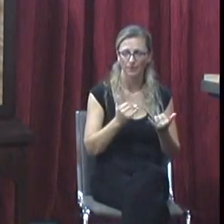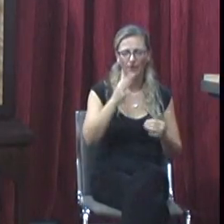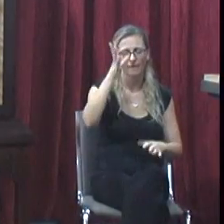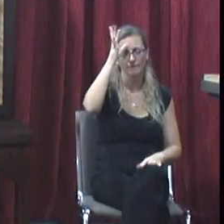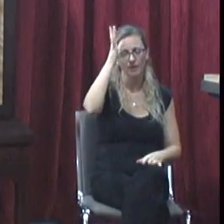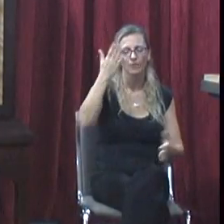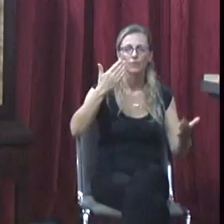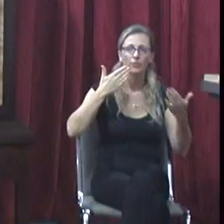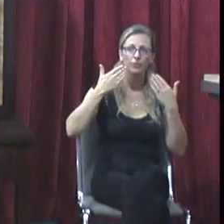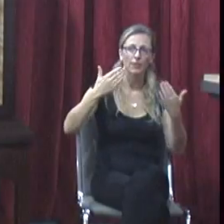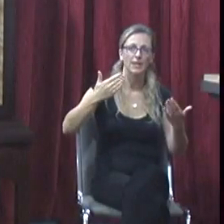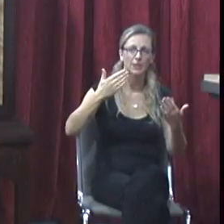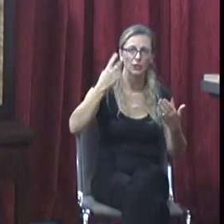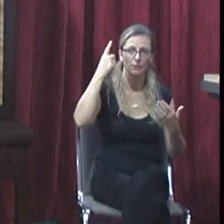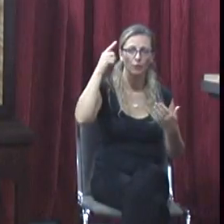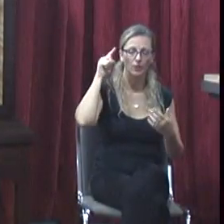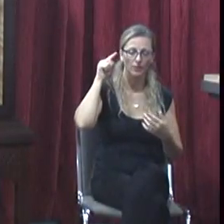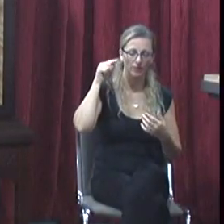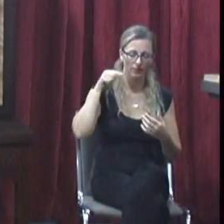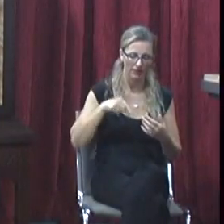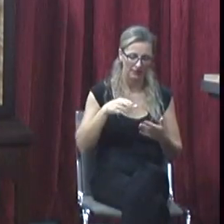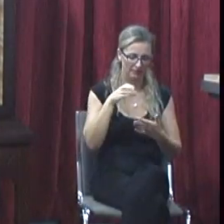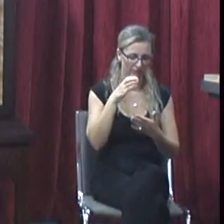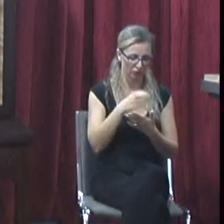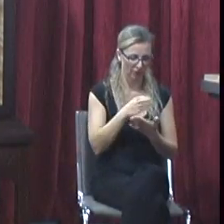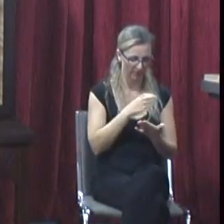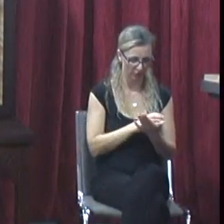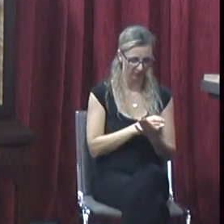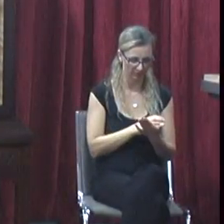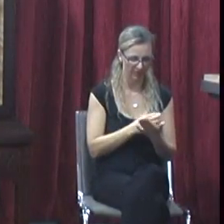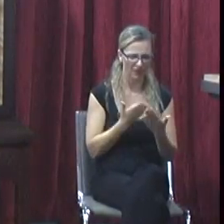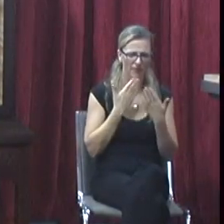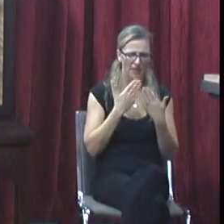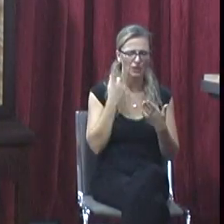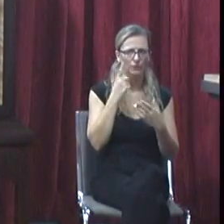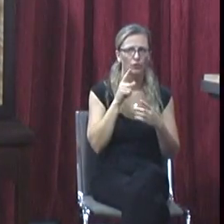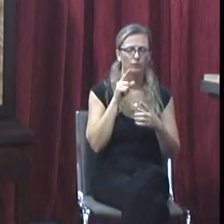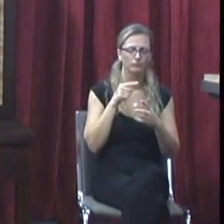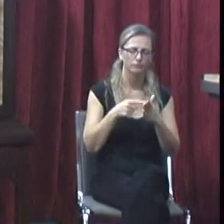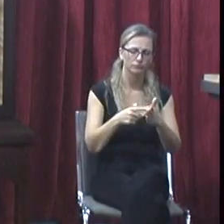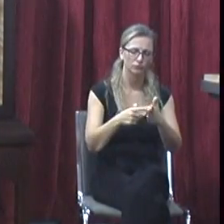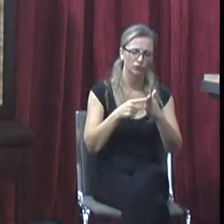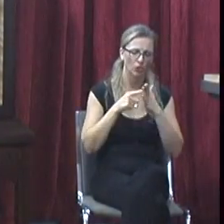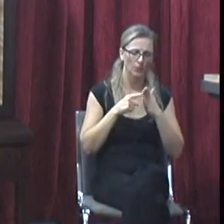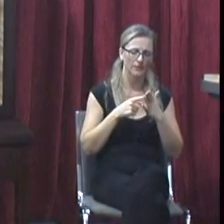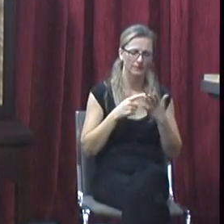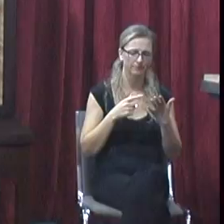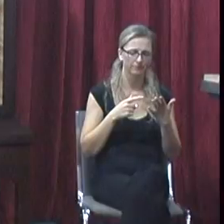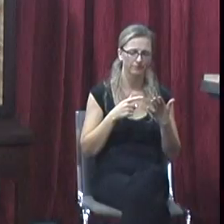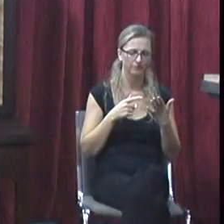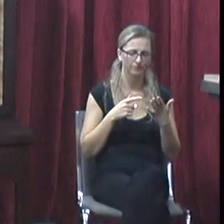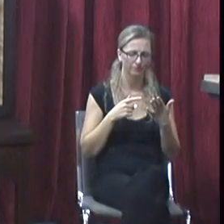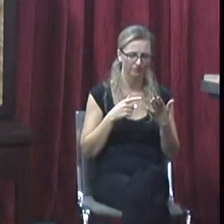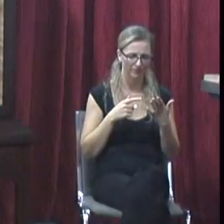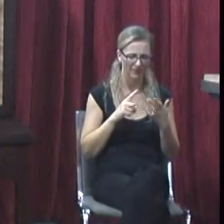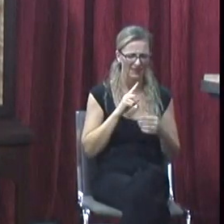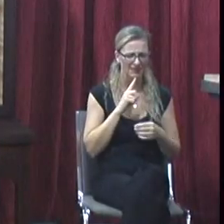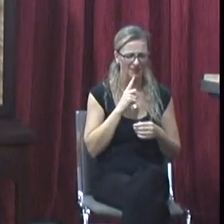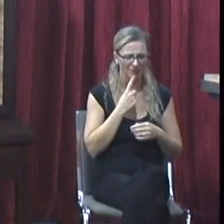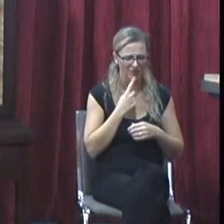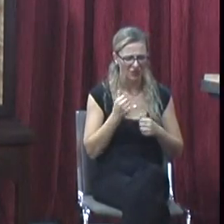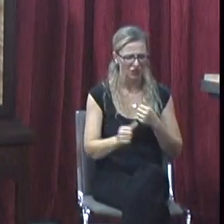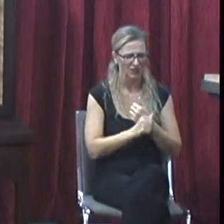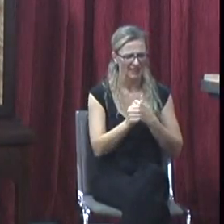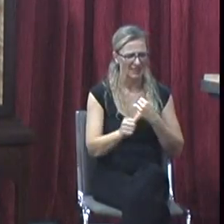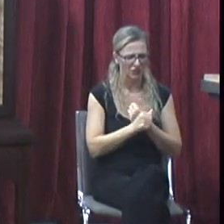Father, we thank you for this passage, this chapter. We thank you for revealing in this chapter the severe